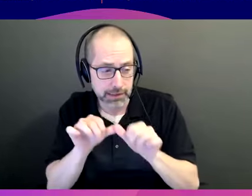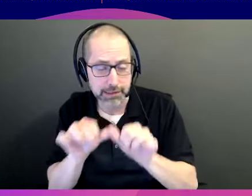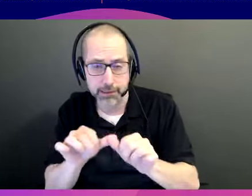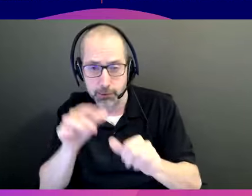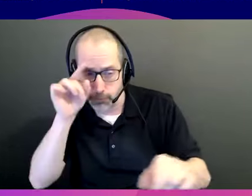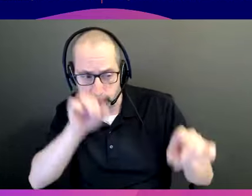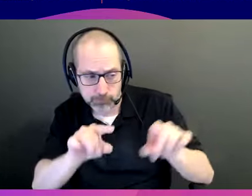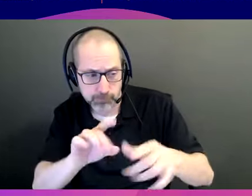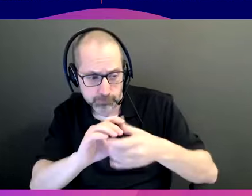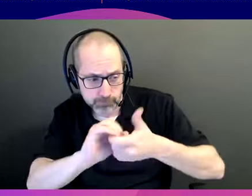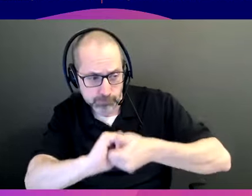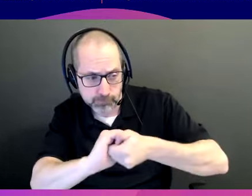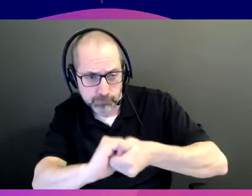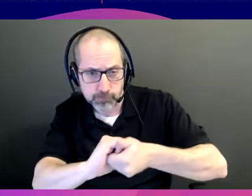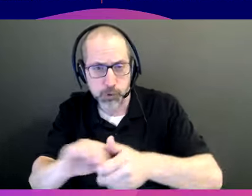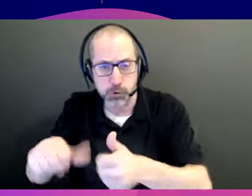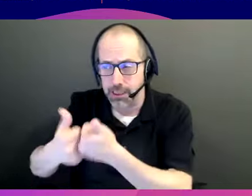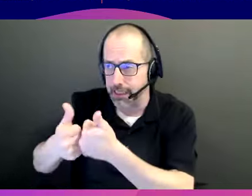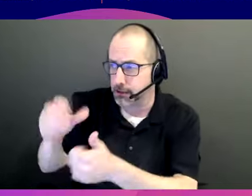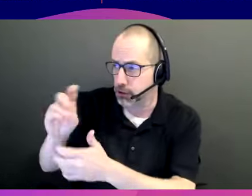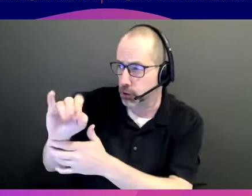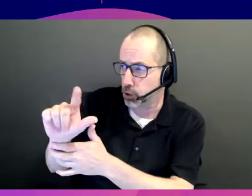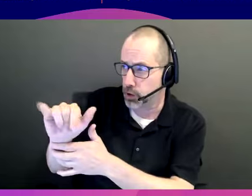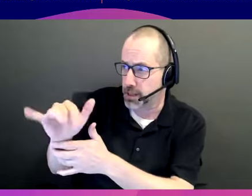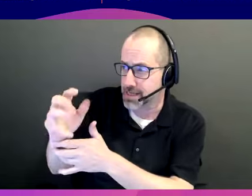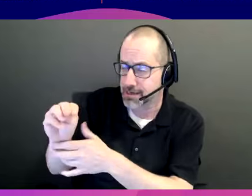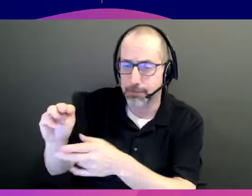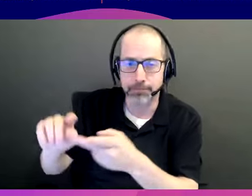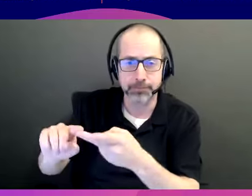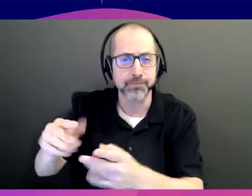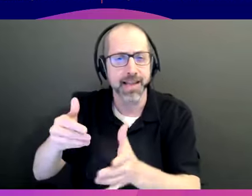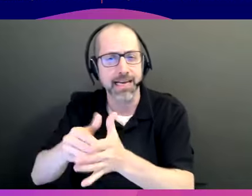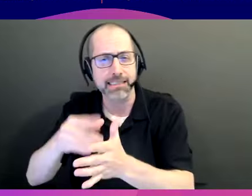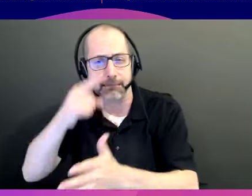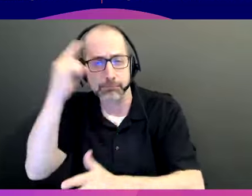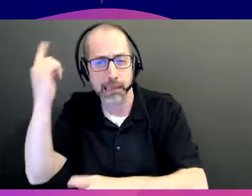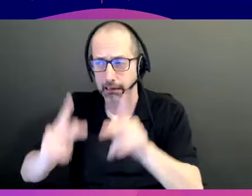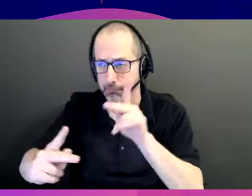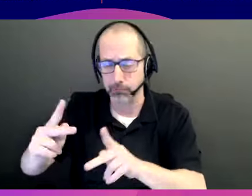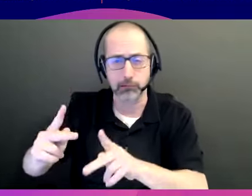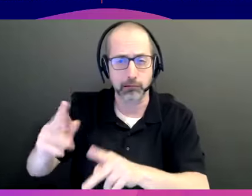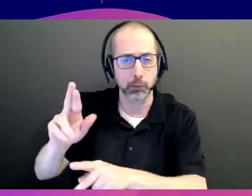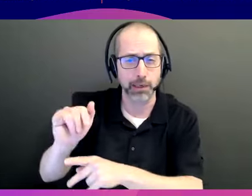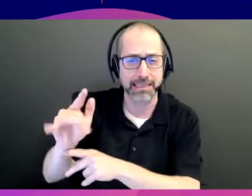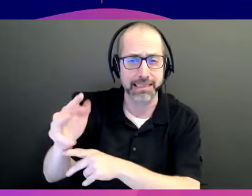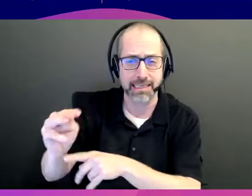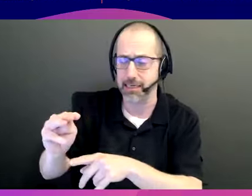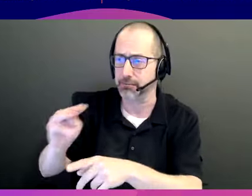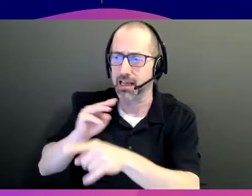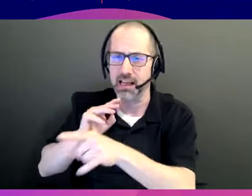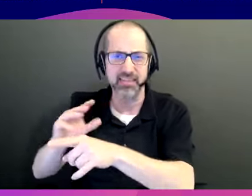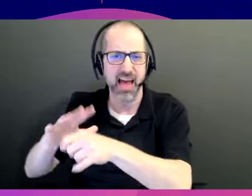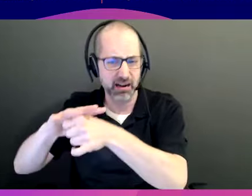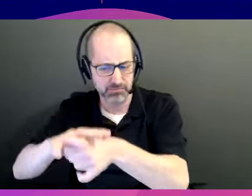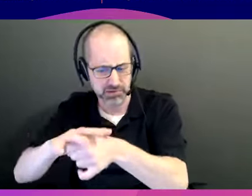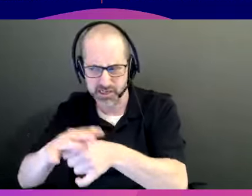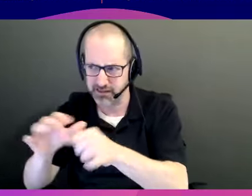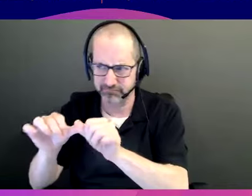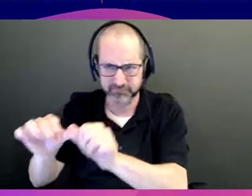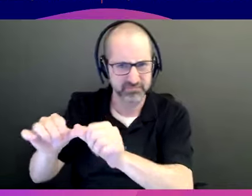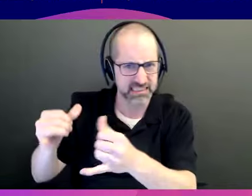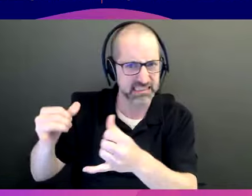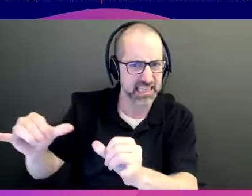to challenge colonialism, anti-Black racism, and further forms of oppression that remain pervasive in Canada and that